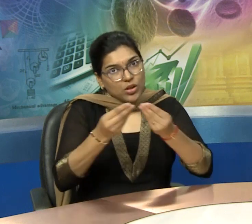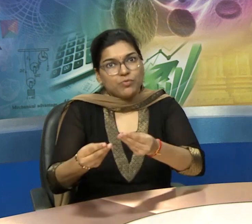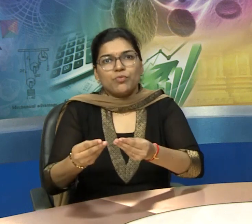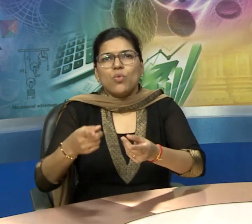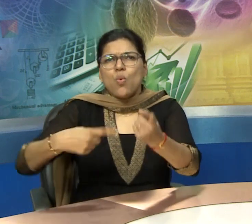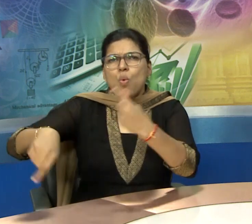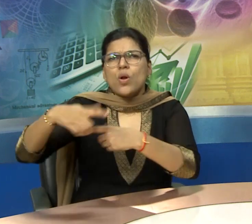discuss.